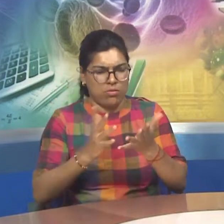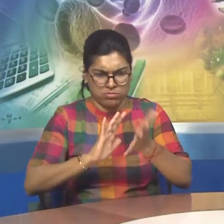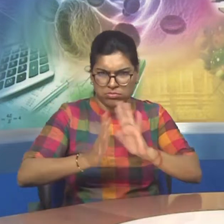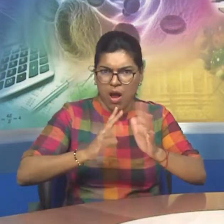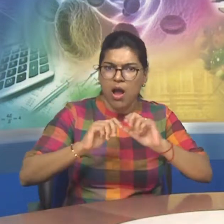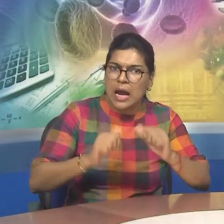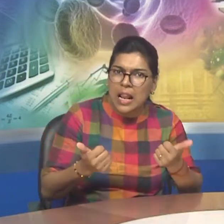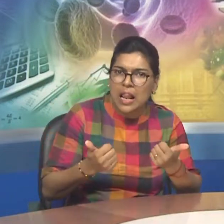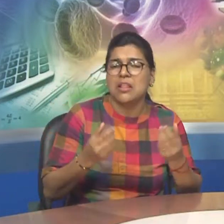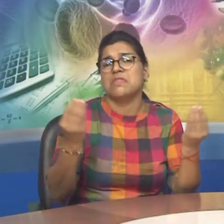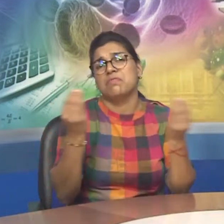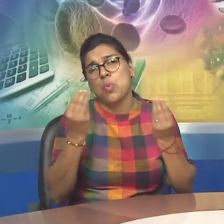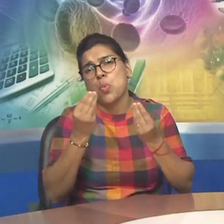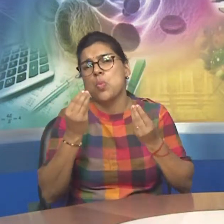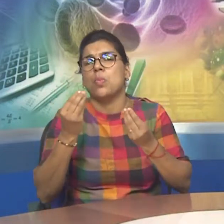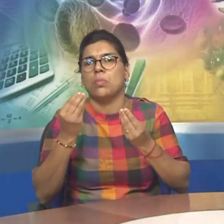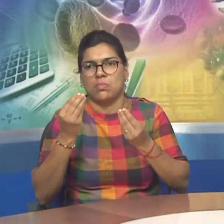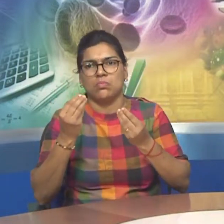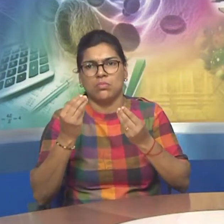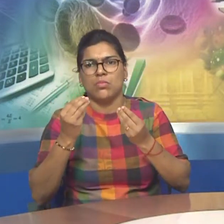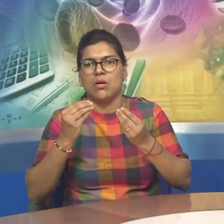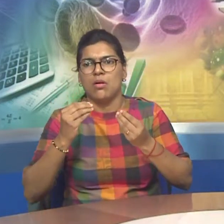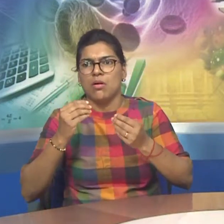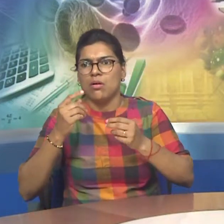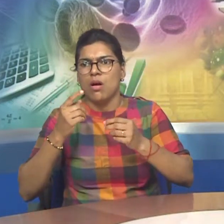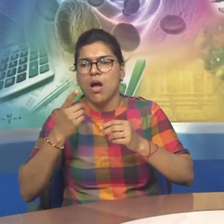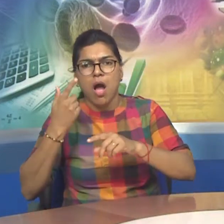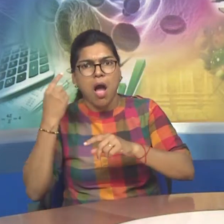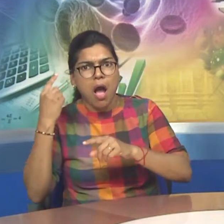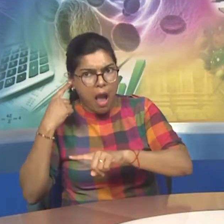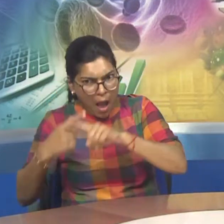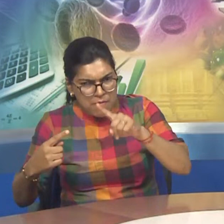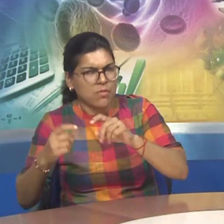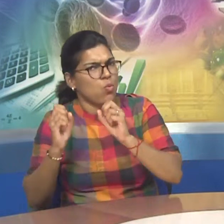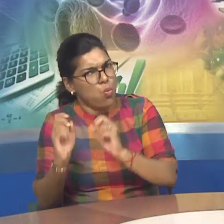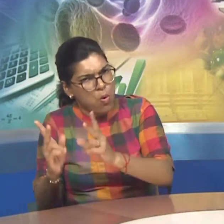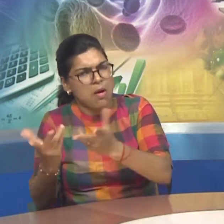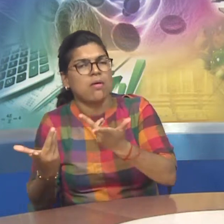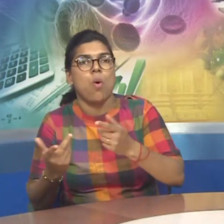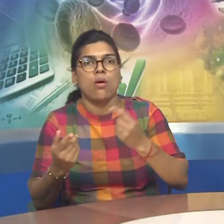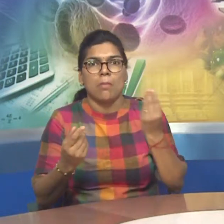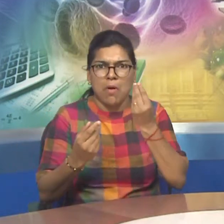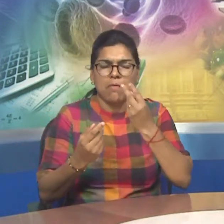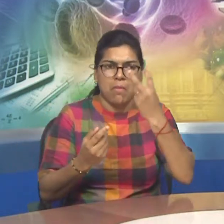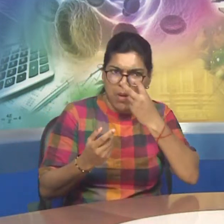person, I will be fearless, today is full of possibilities.